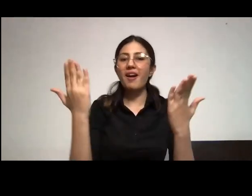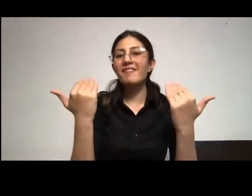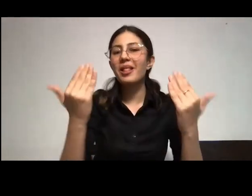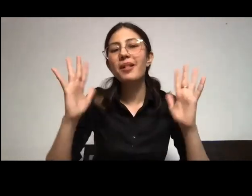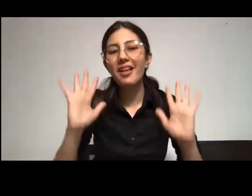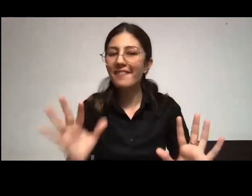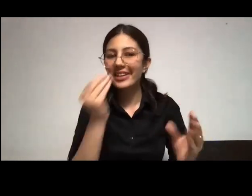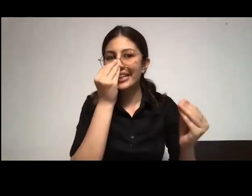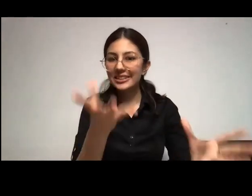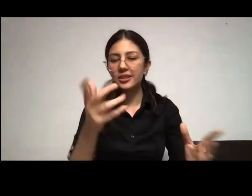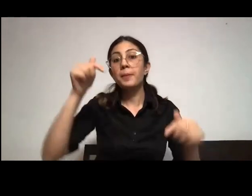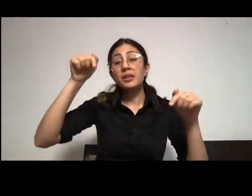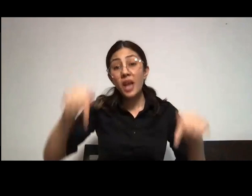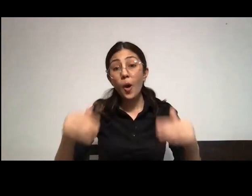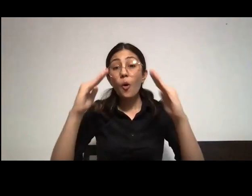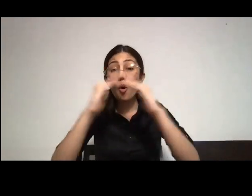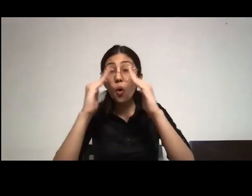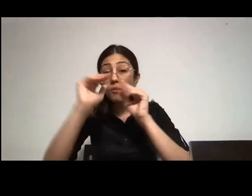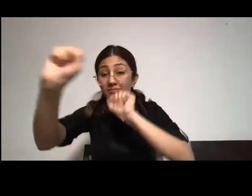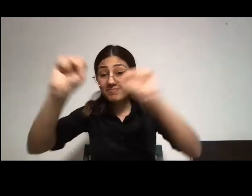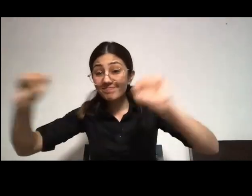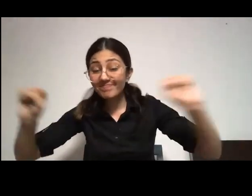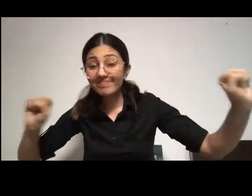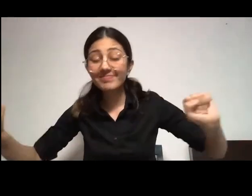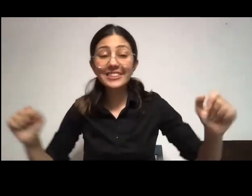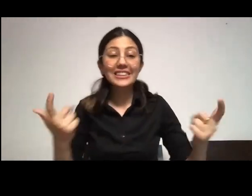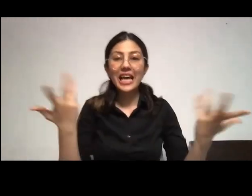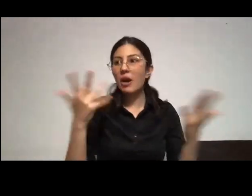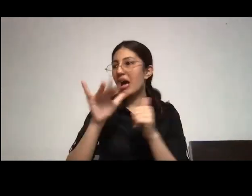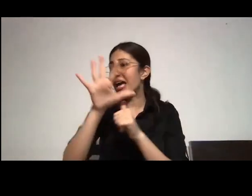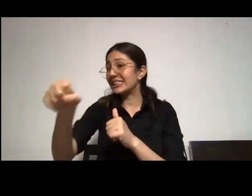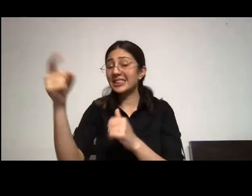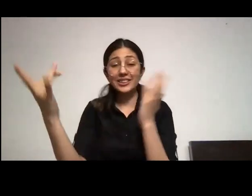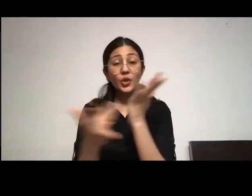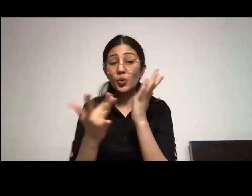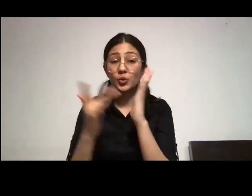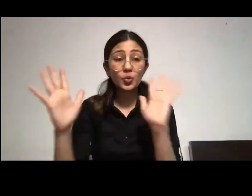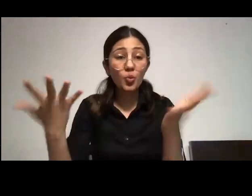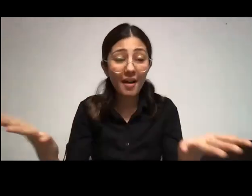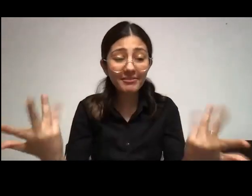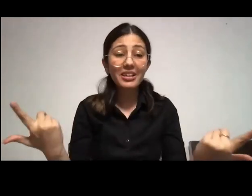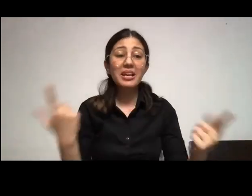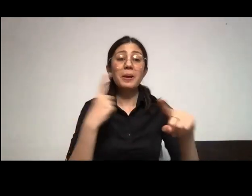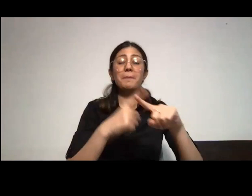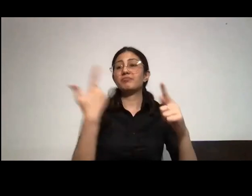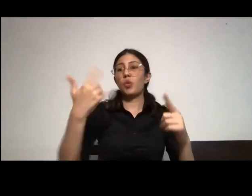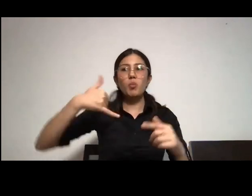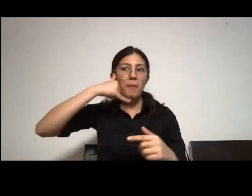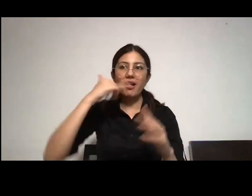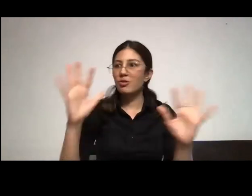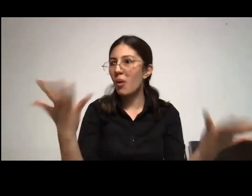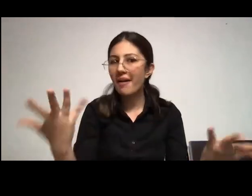and reach kids who are at home, probably a lot of them with no access to technology, no access to devices,